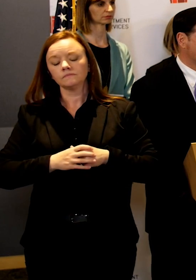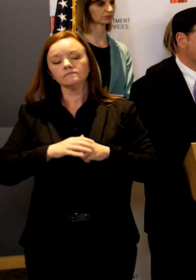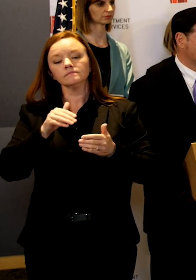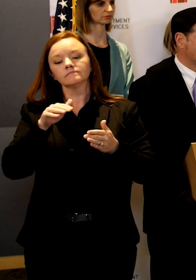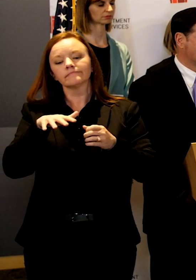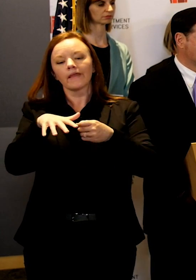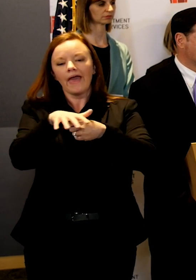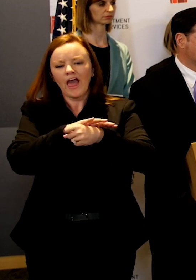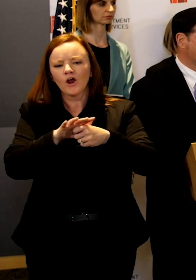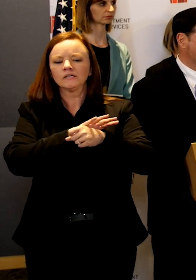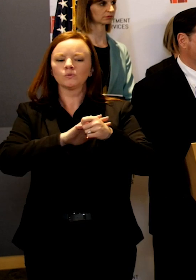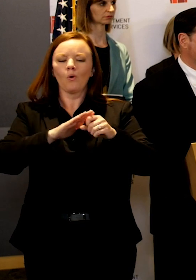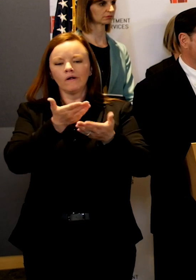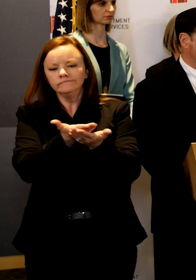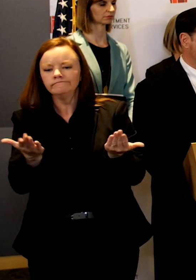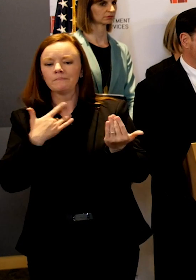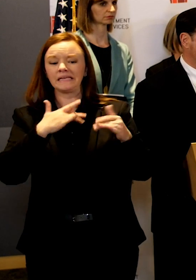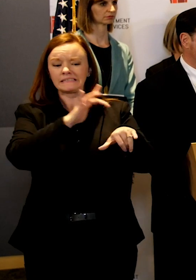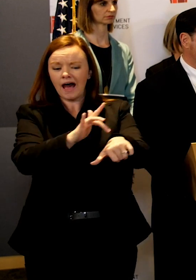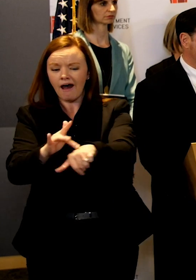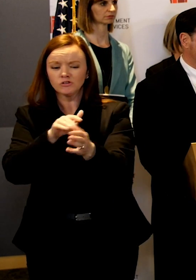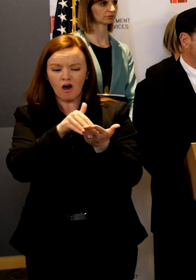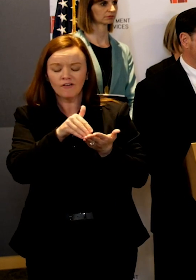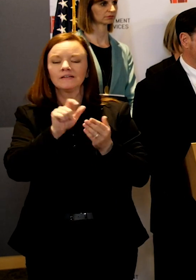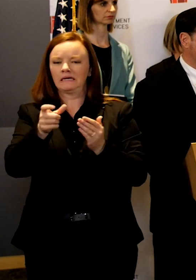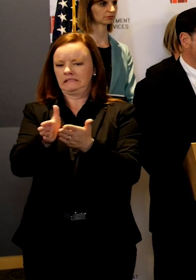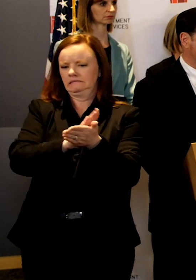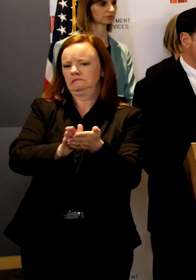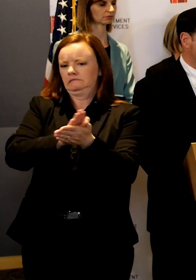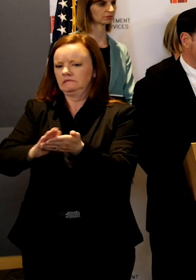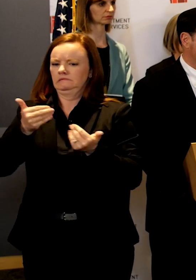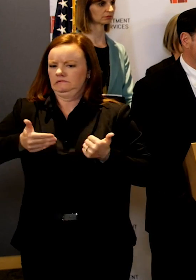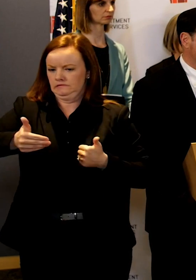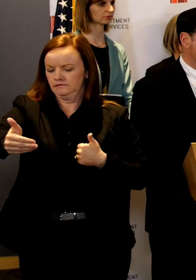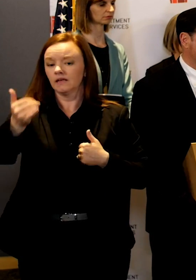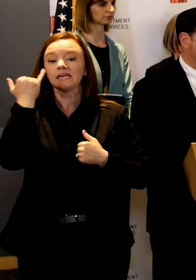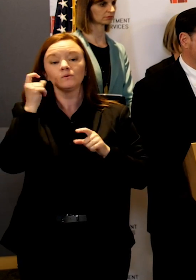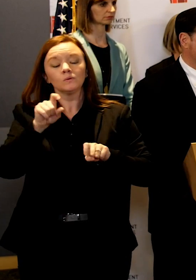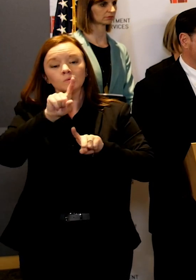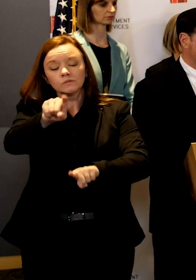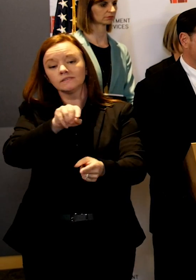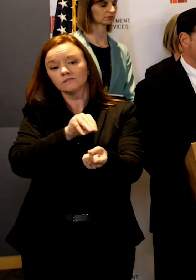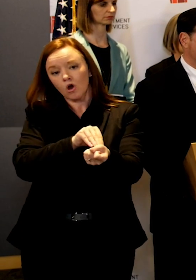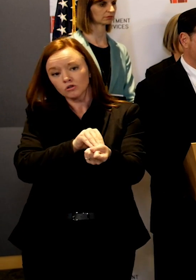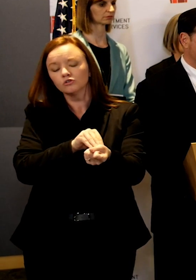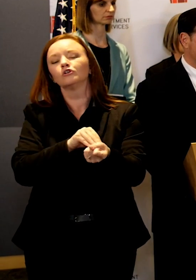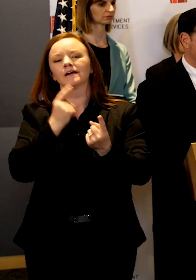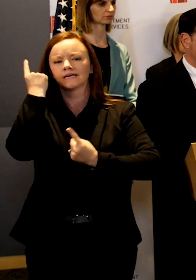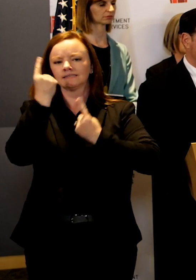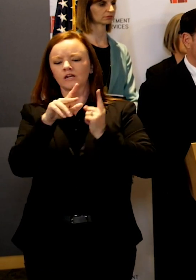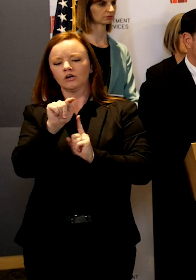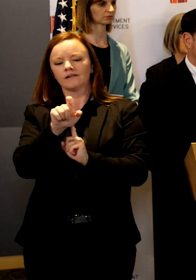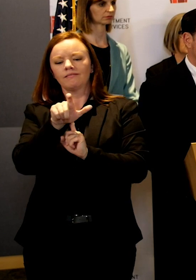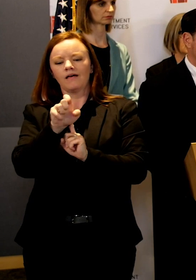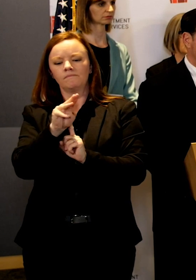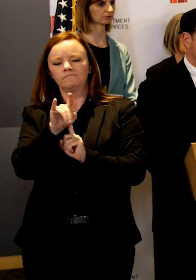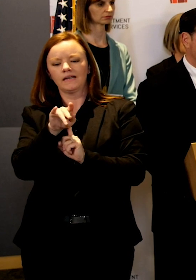frequently touched objects and surfaces. If you need to see a healthcare provider, it's a good option to consider telemedicine.